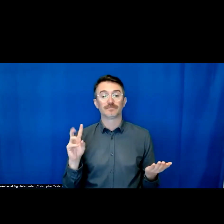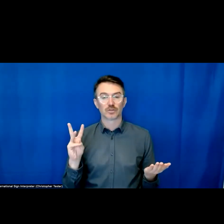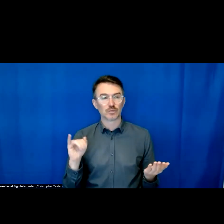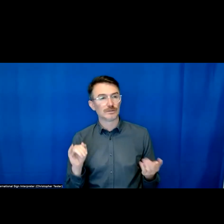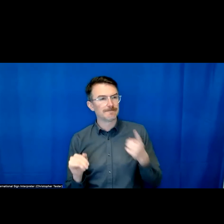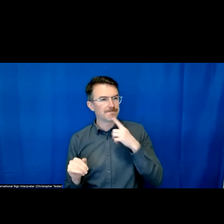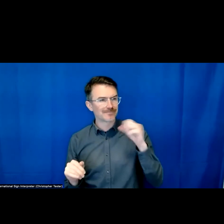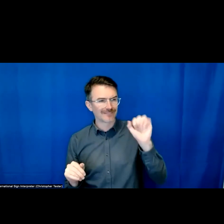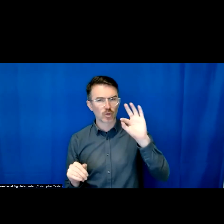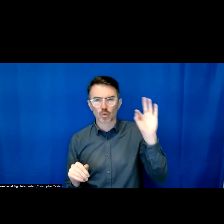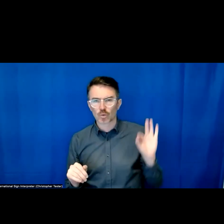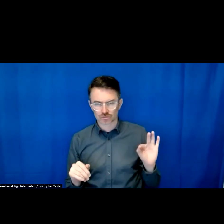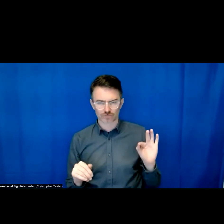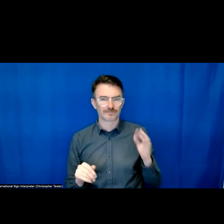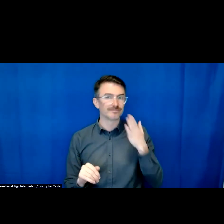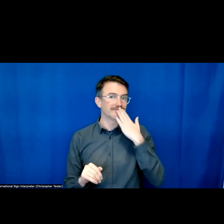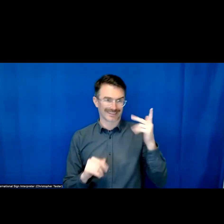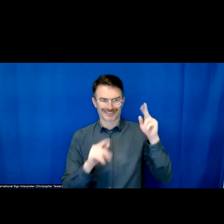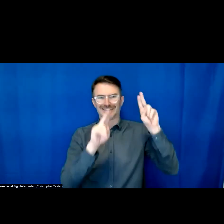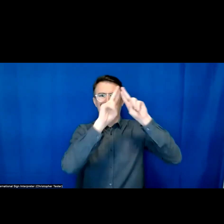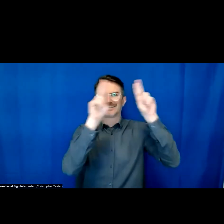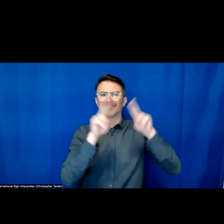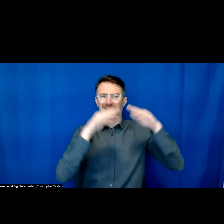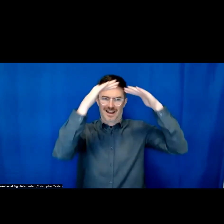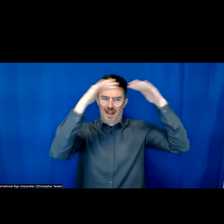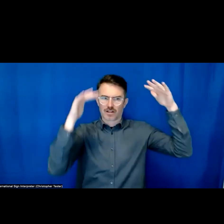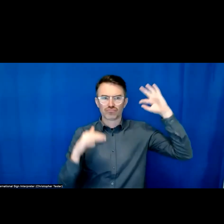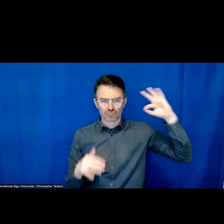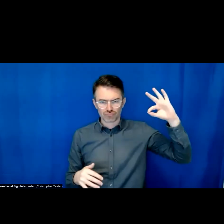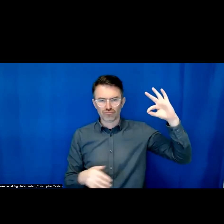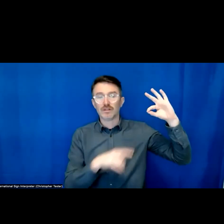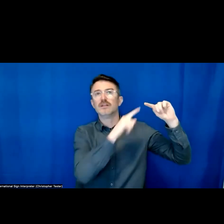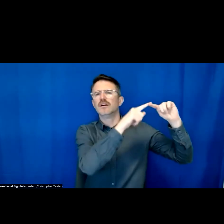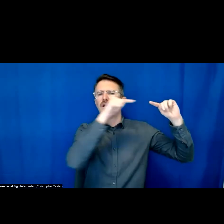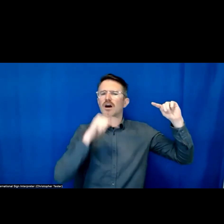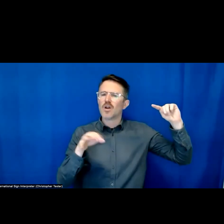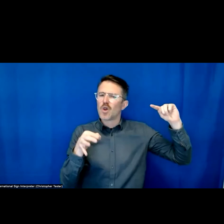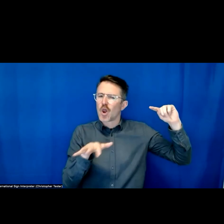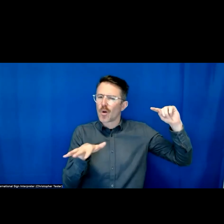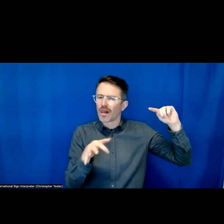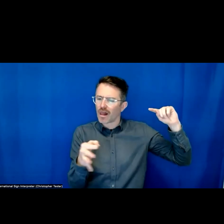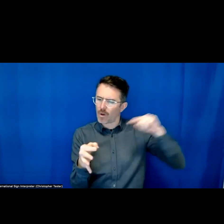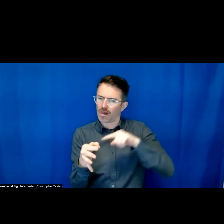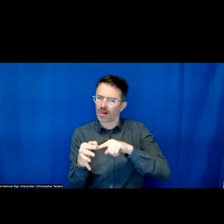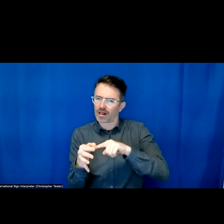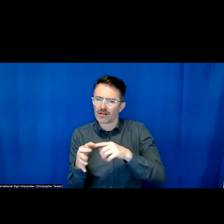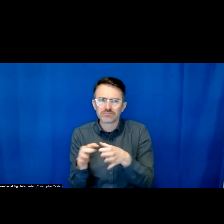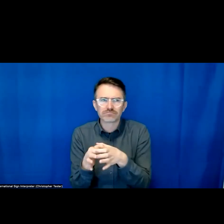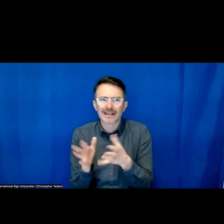question for Ibu Maria. So what are the challenges in mainstreaming inclusion in climate change